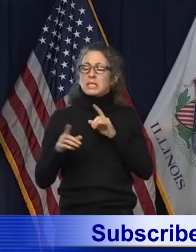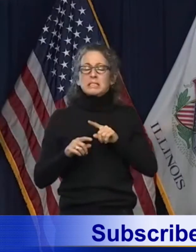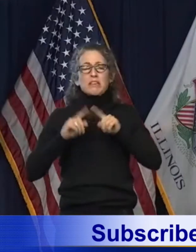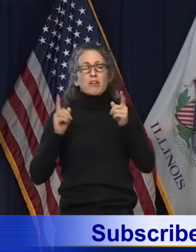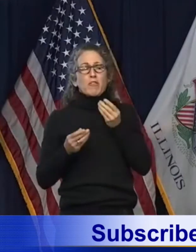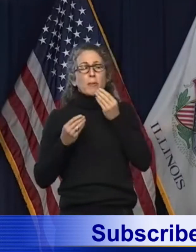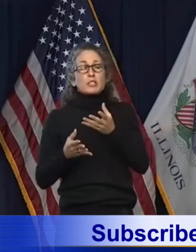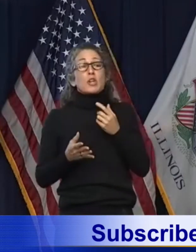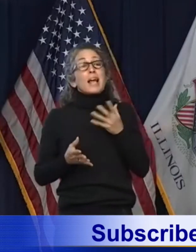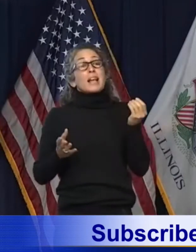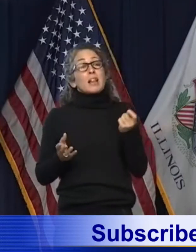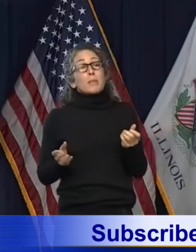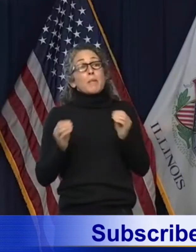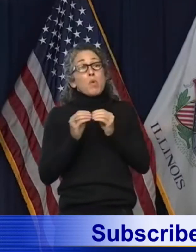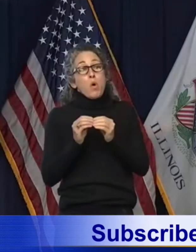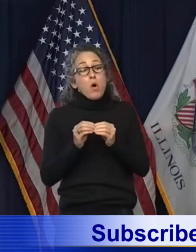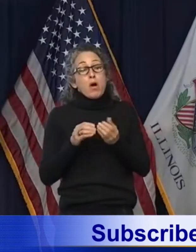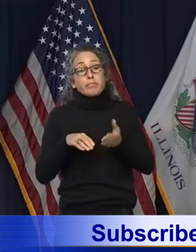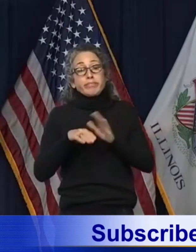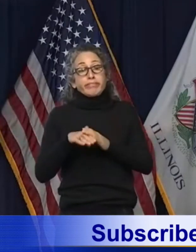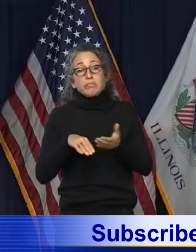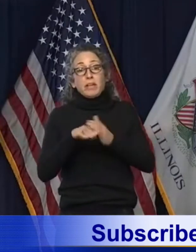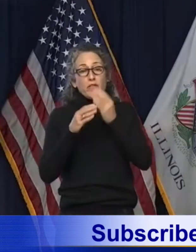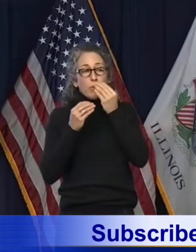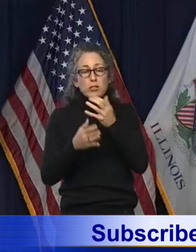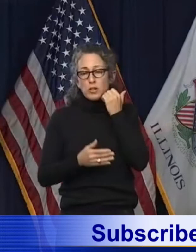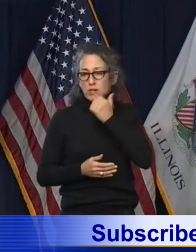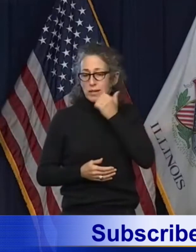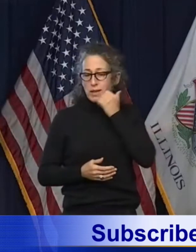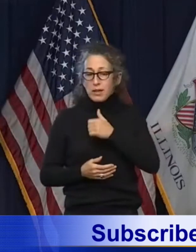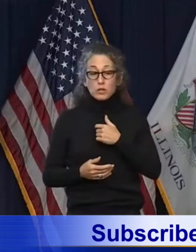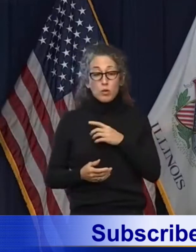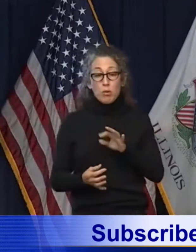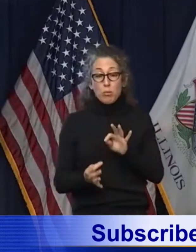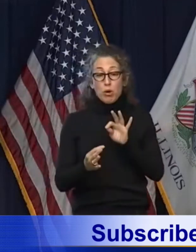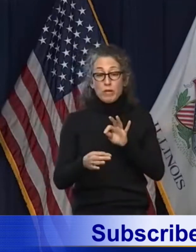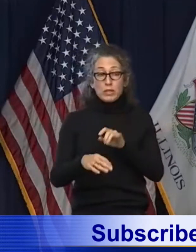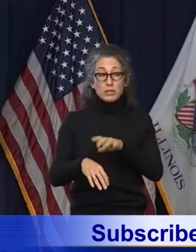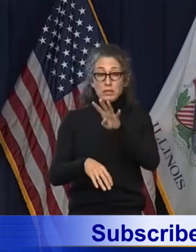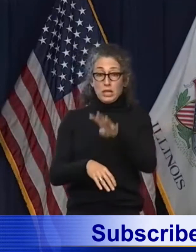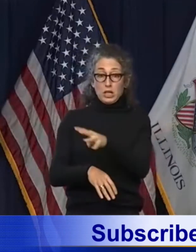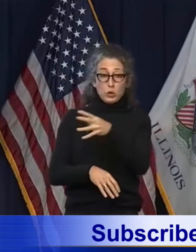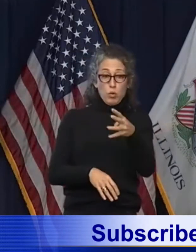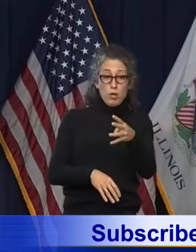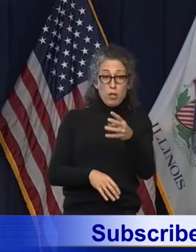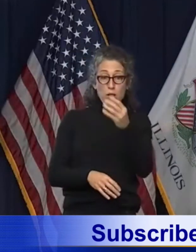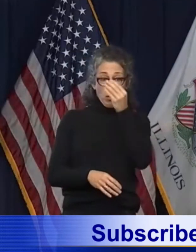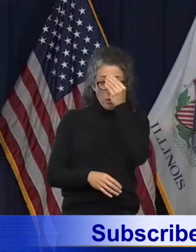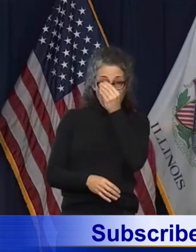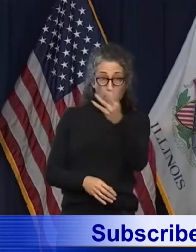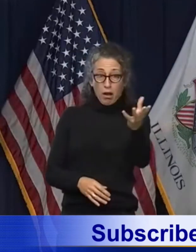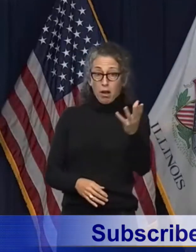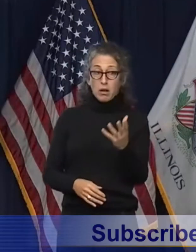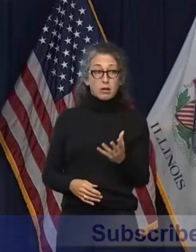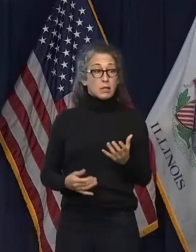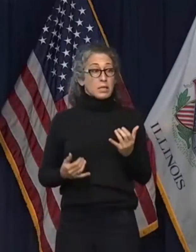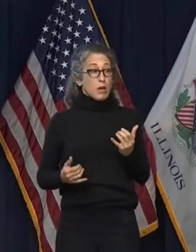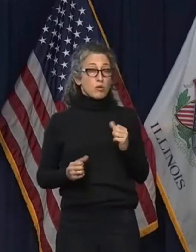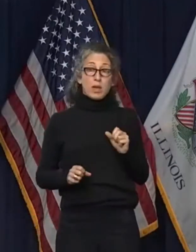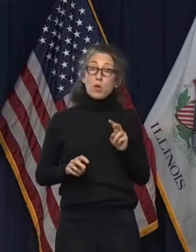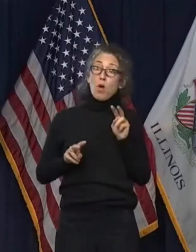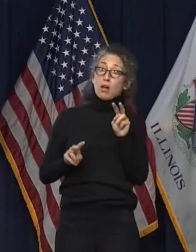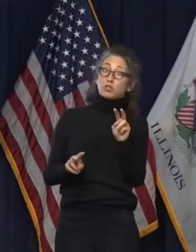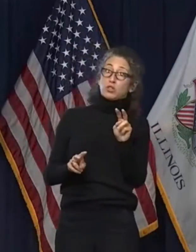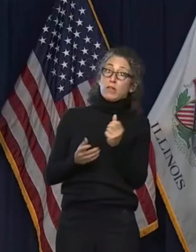information each day. So I don't want to, lay out a perfect timeline for you and have you think that now you can just watch each thing